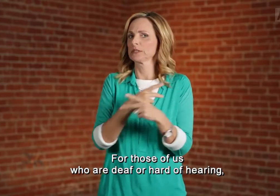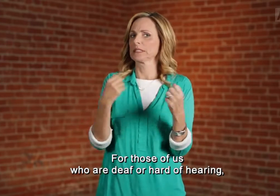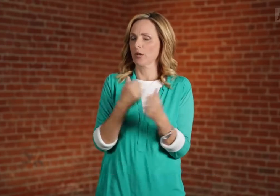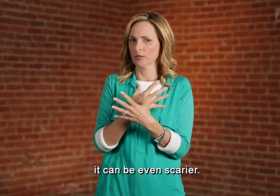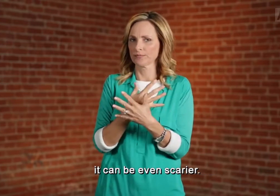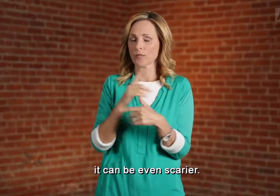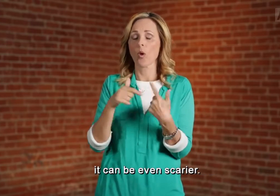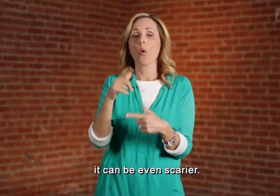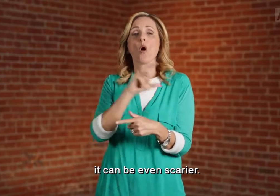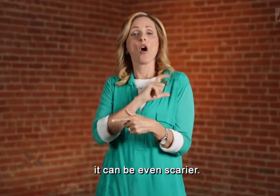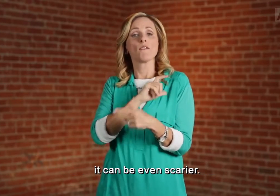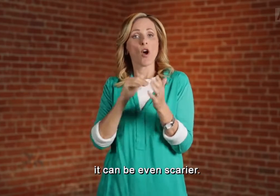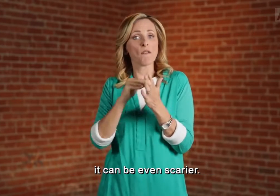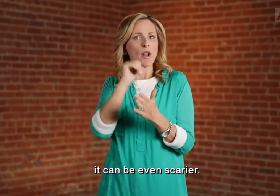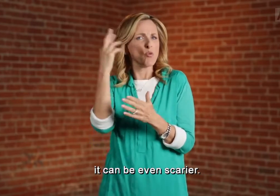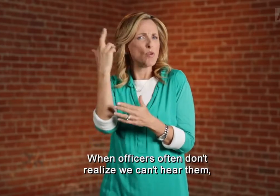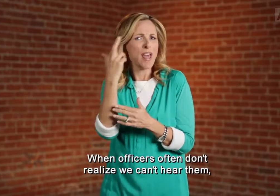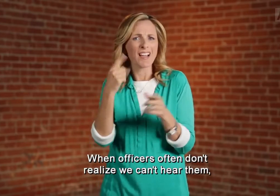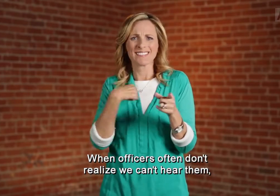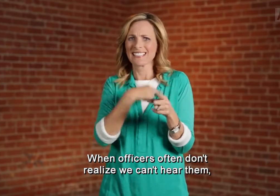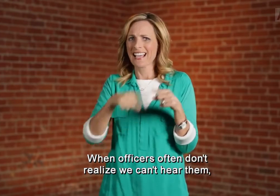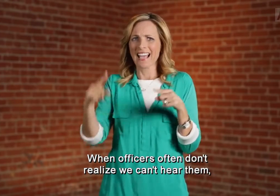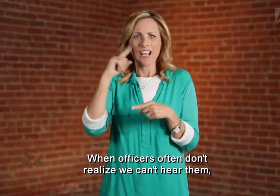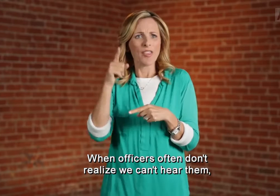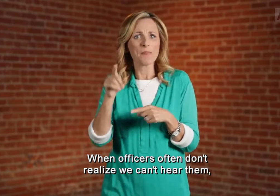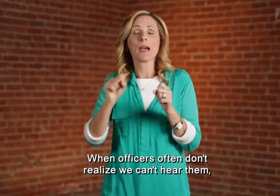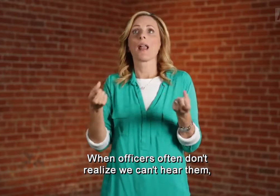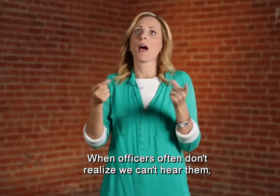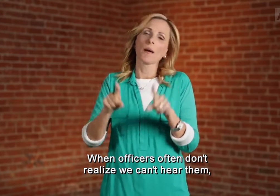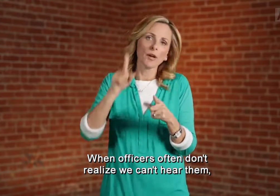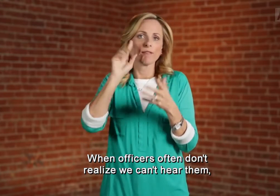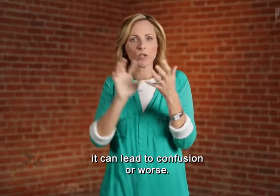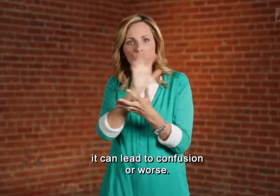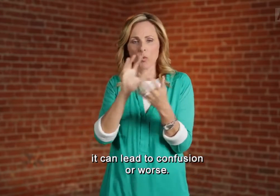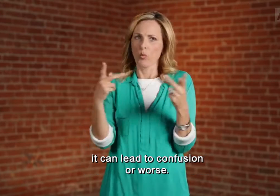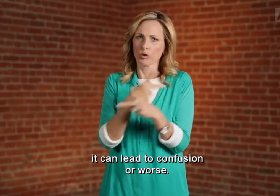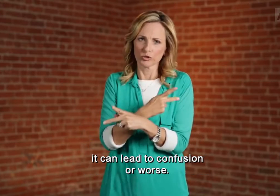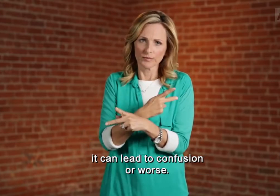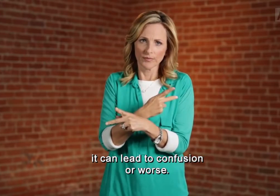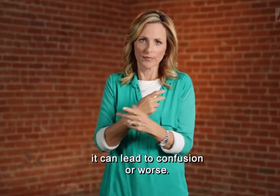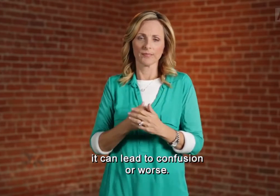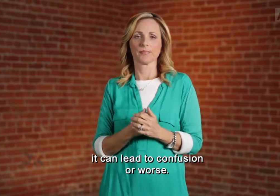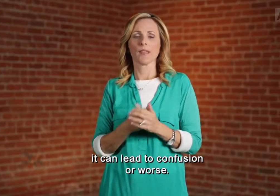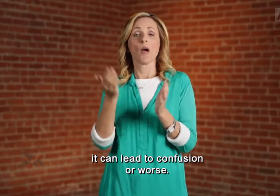hearing, it can be even scarier. When officers often don't realize we can't hear them, it can lead to confusion or worse.